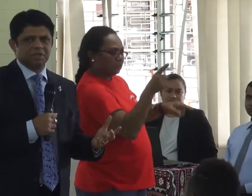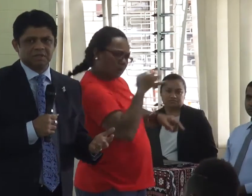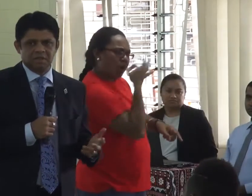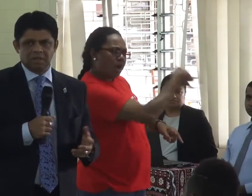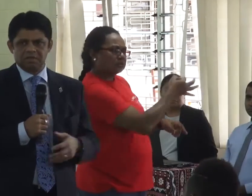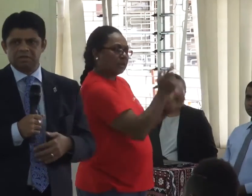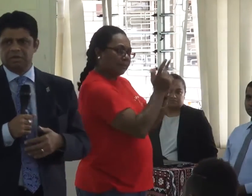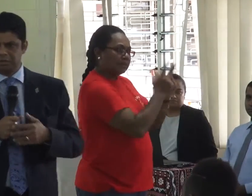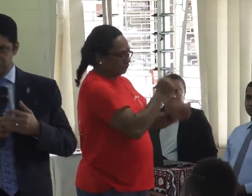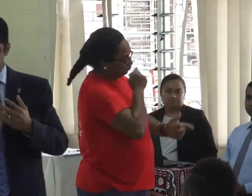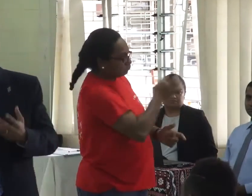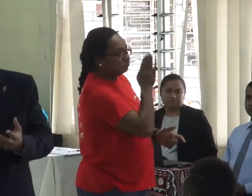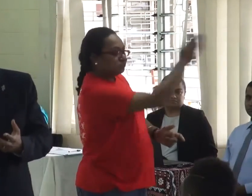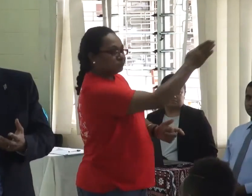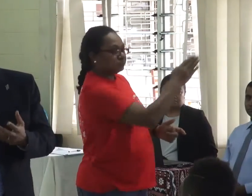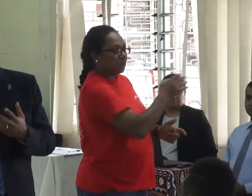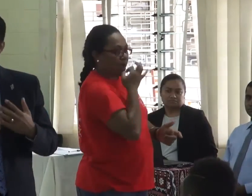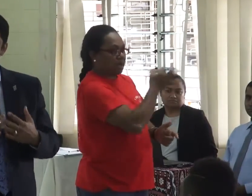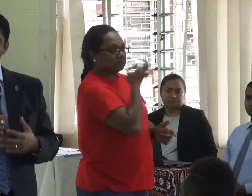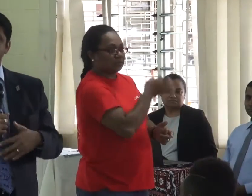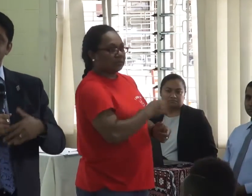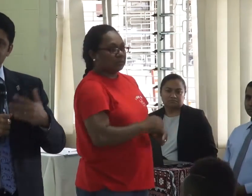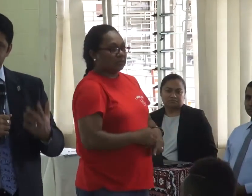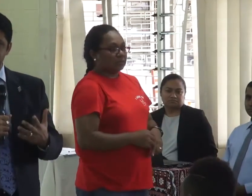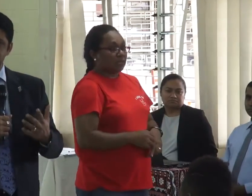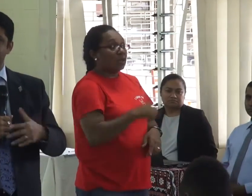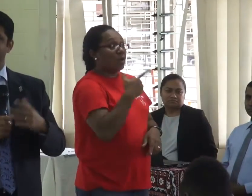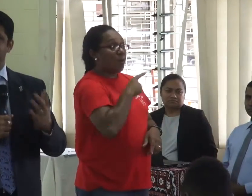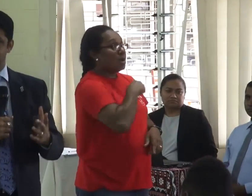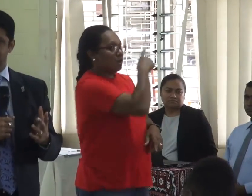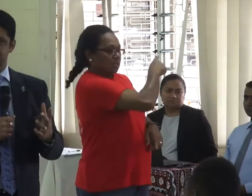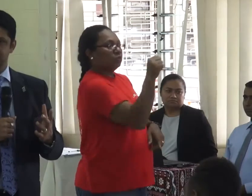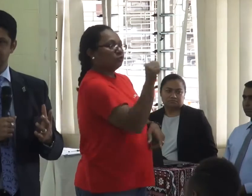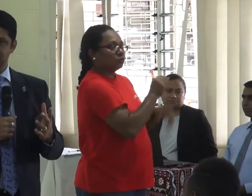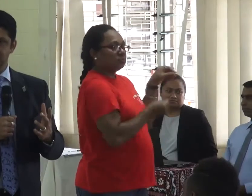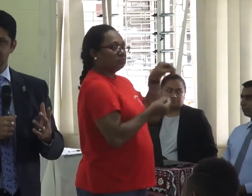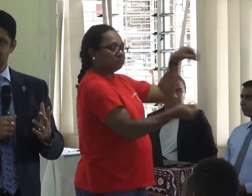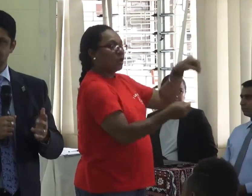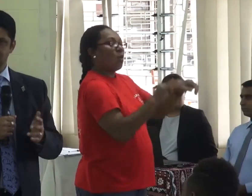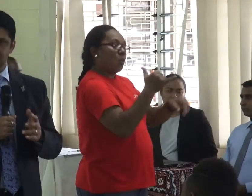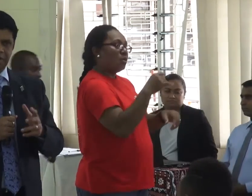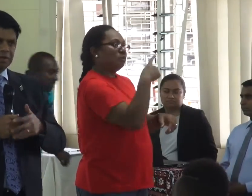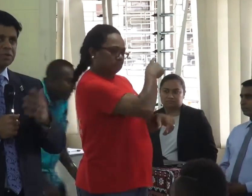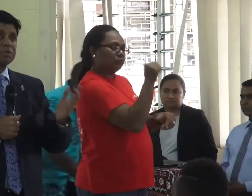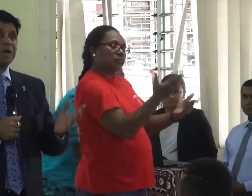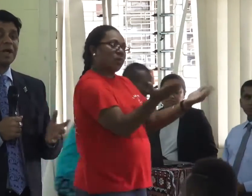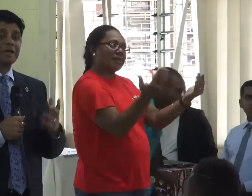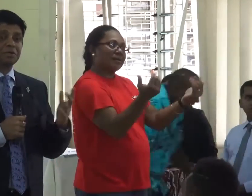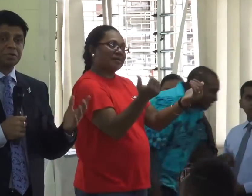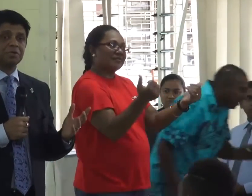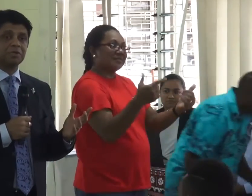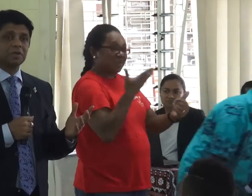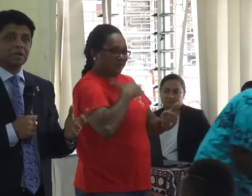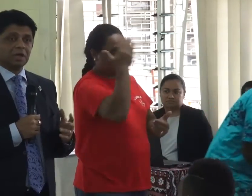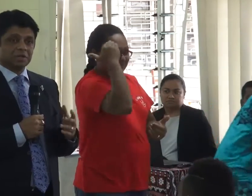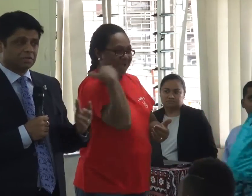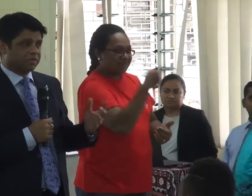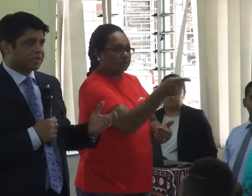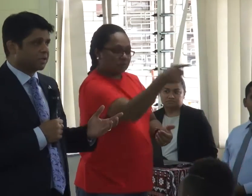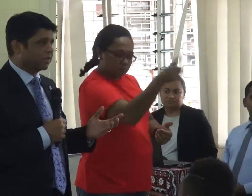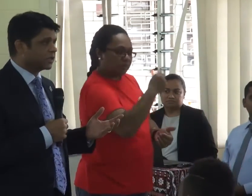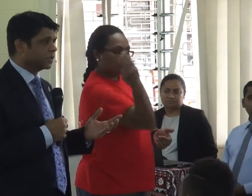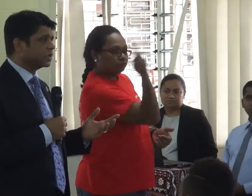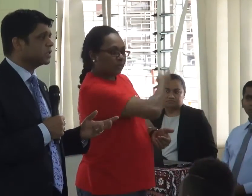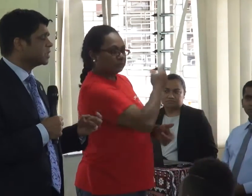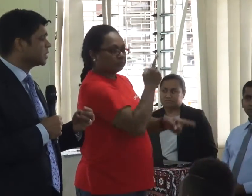in the meetings, and they should make available to you their accounts. So I just want to highlight to you some